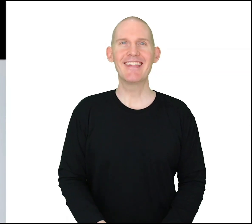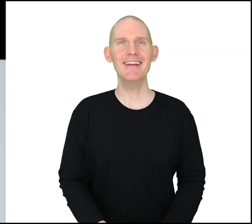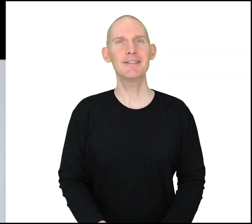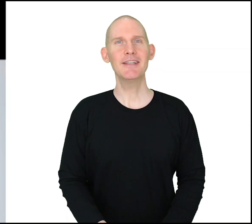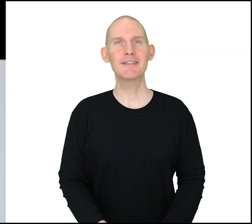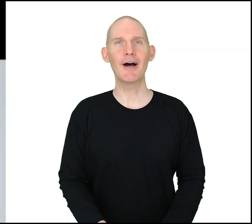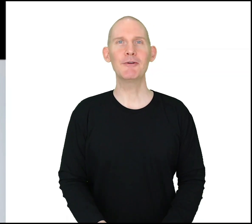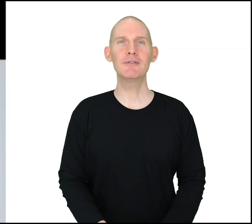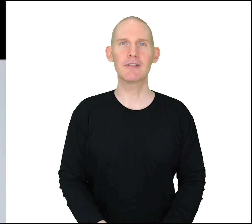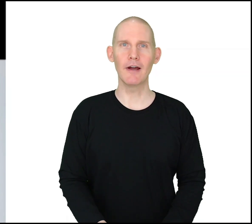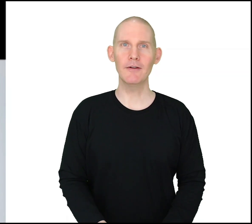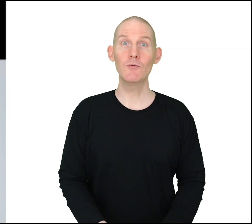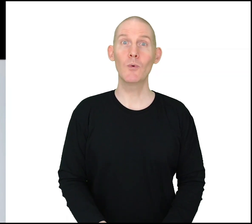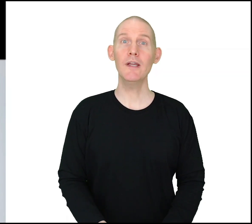This is how you sign win.